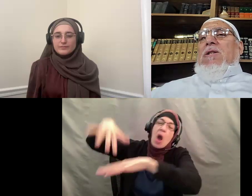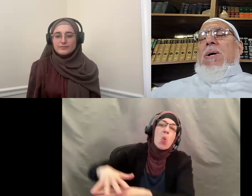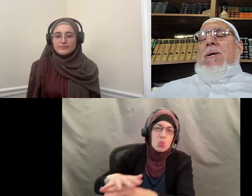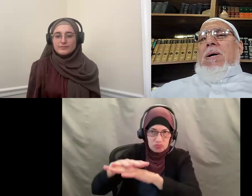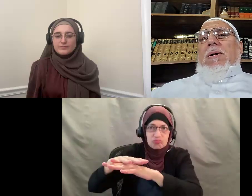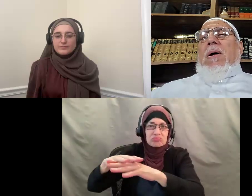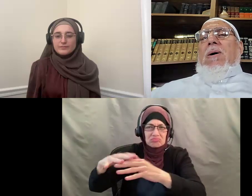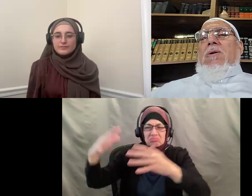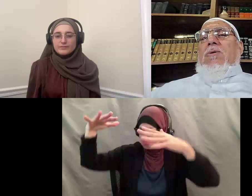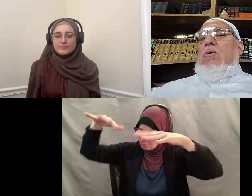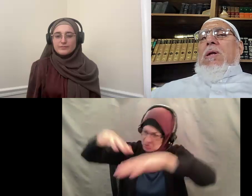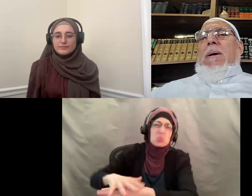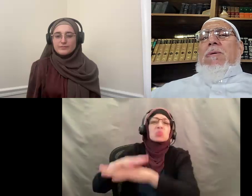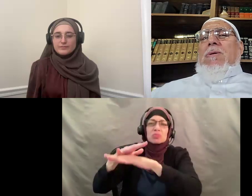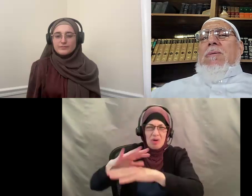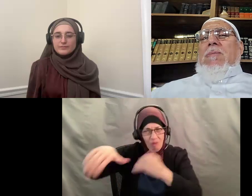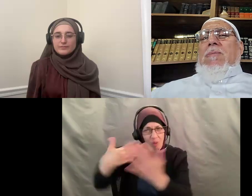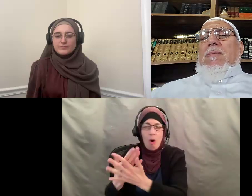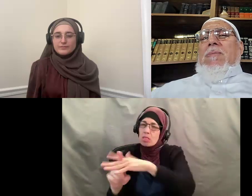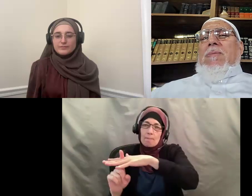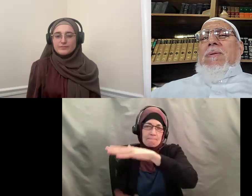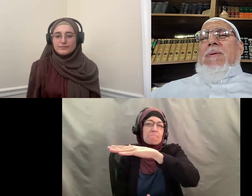The Mighty One, Allah, took them out.